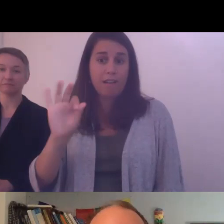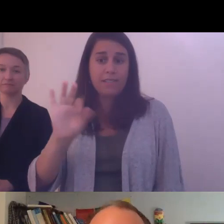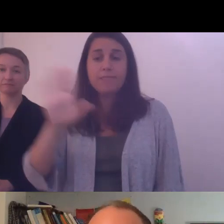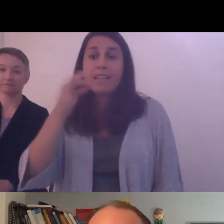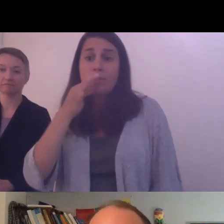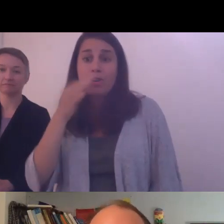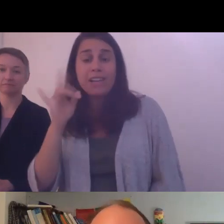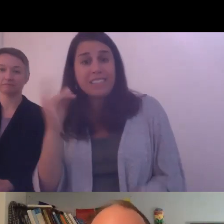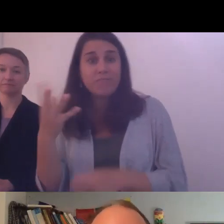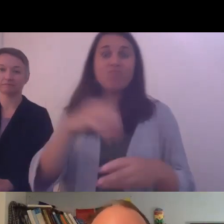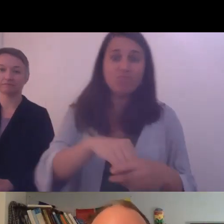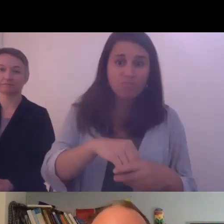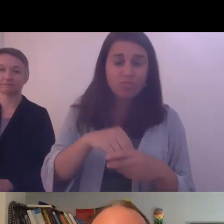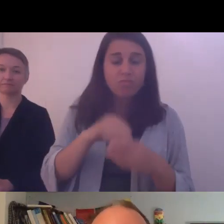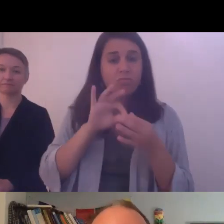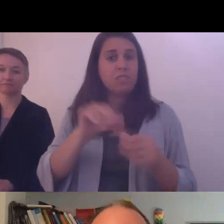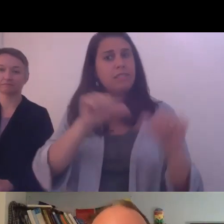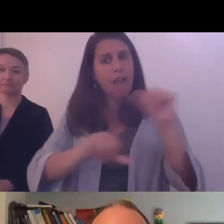to bear in our science.